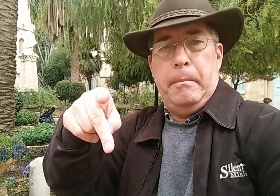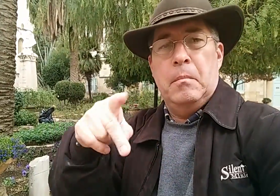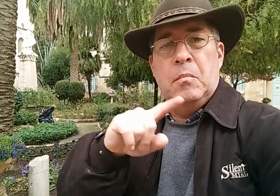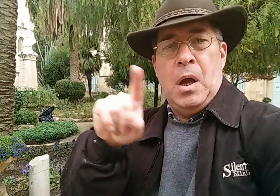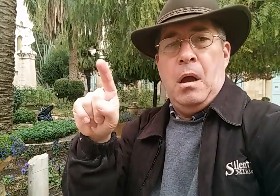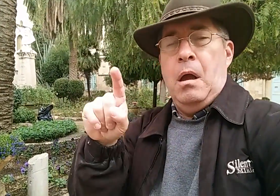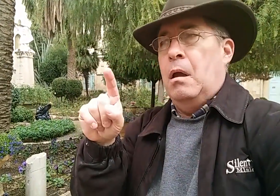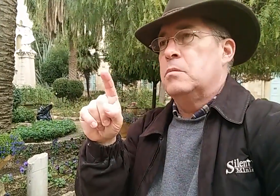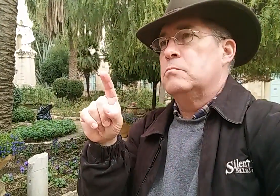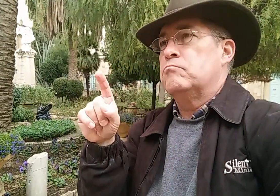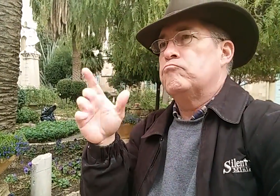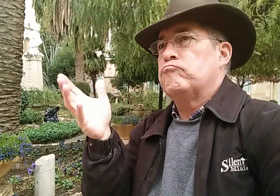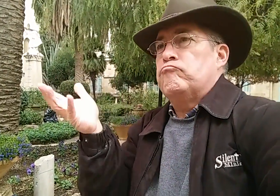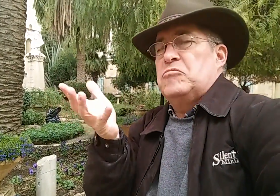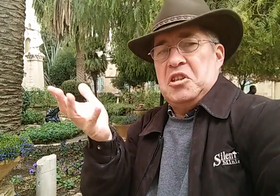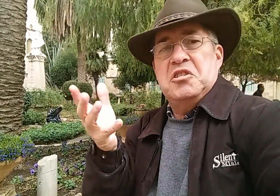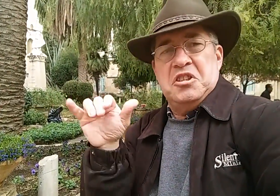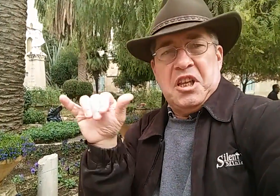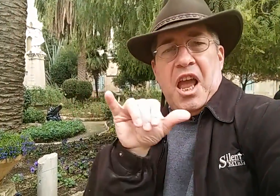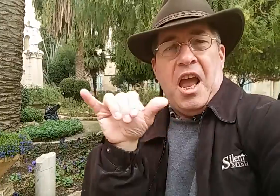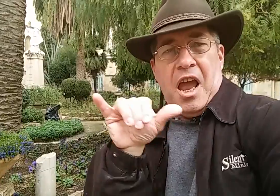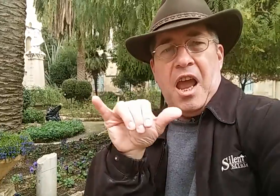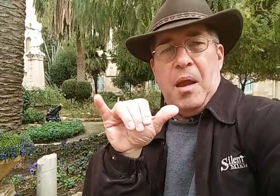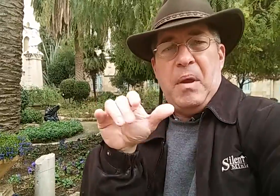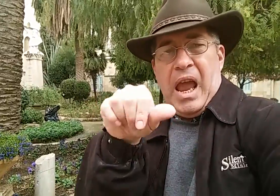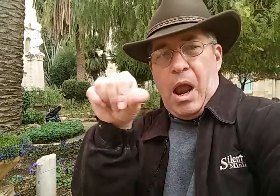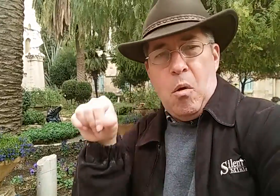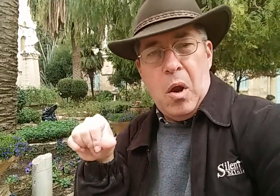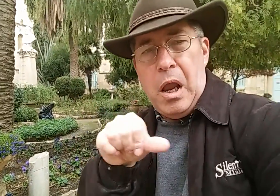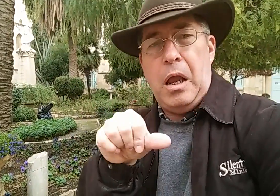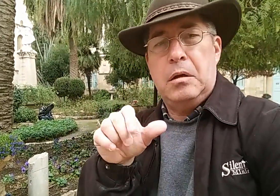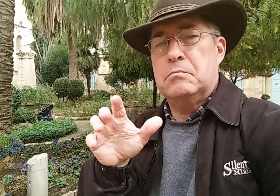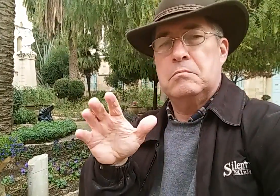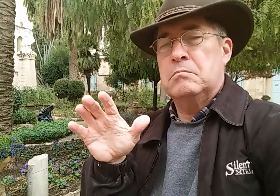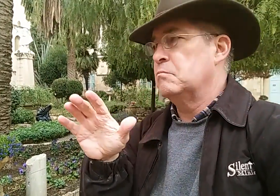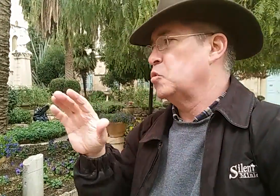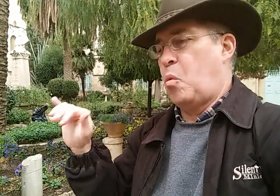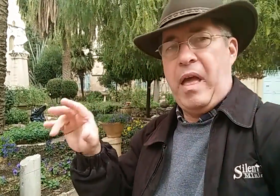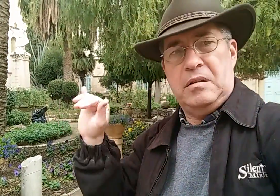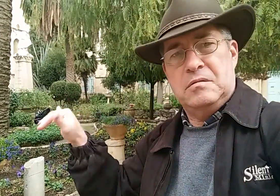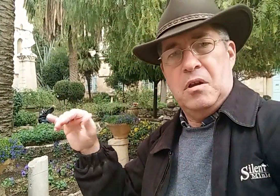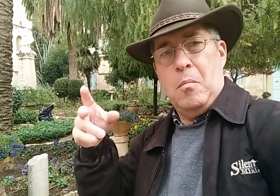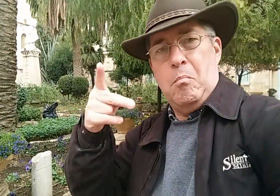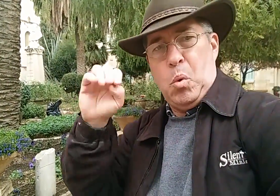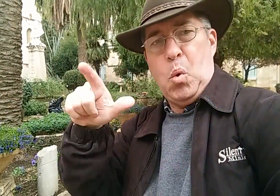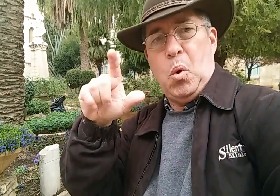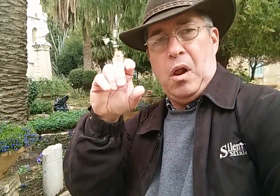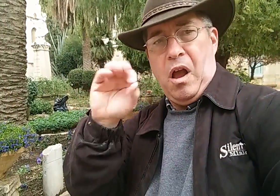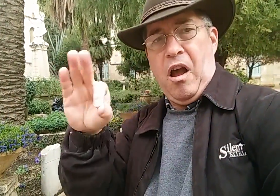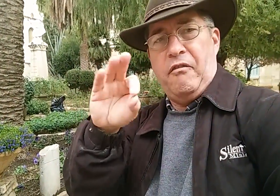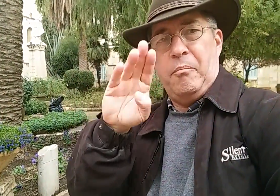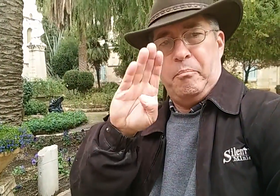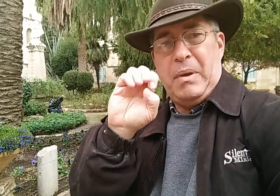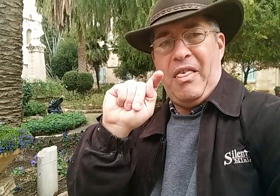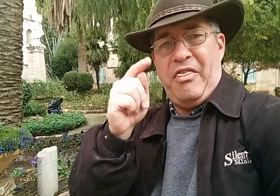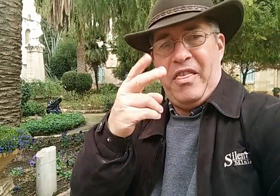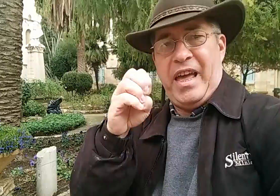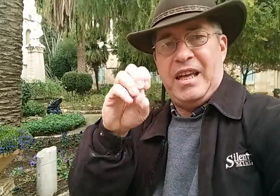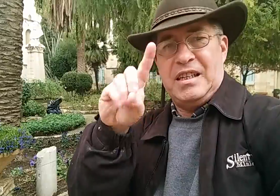People have constructed a lot here. This probably doesn't look exactly like it was in the time of Jesus. But anyway, the